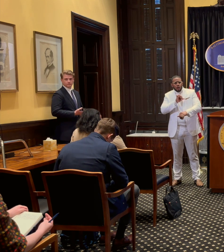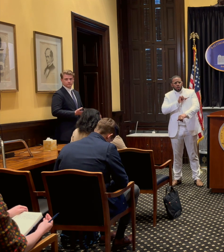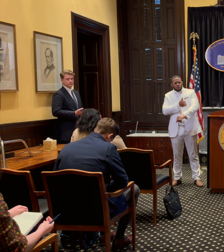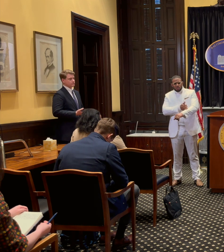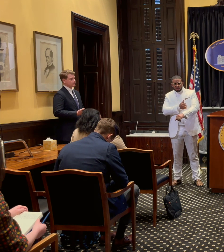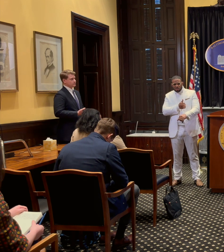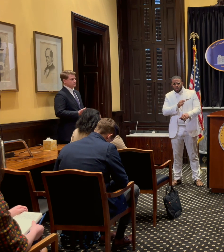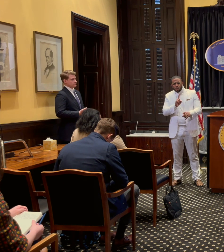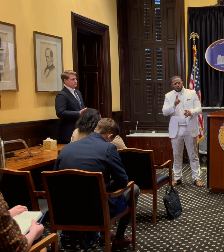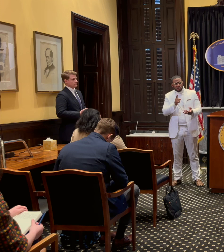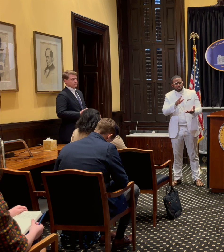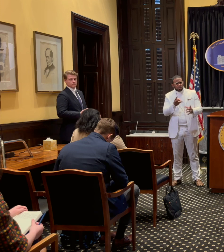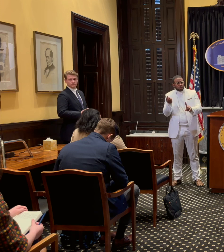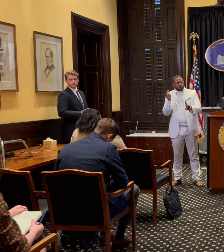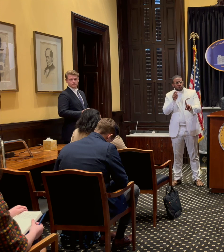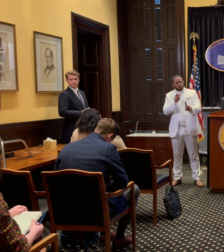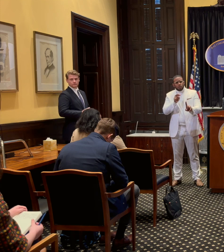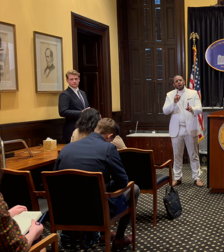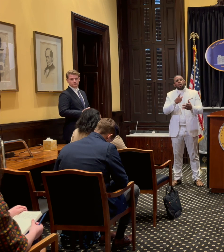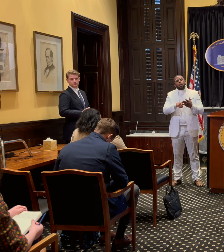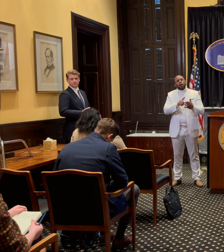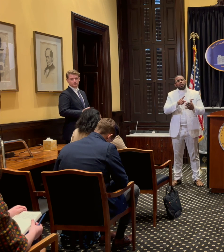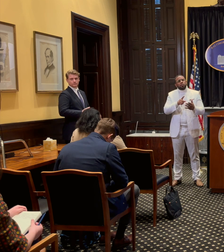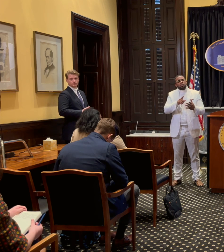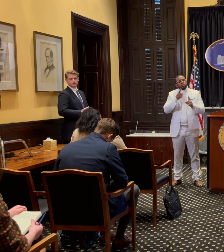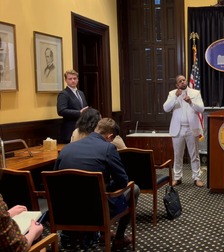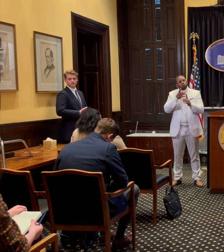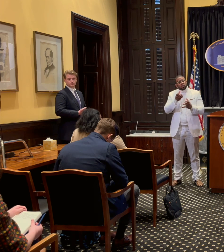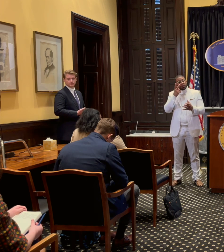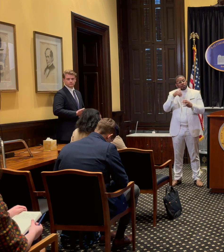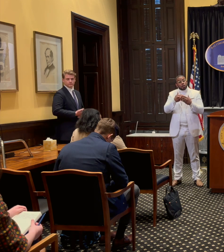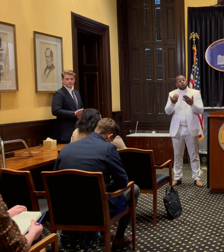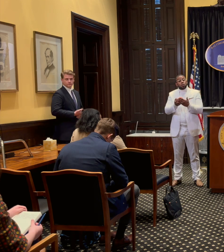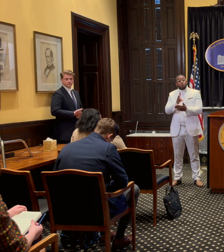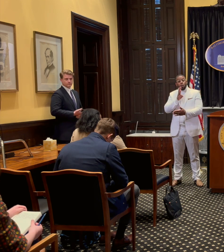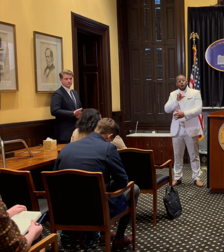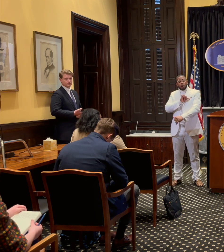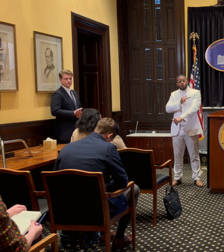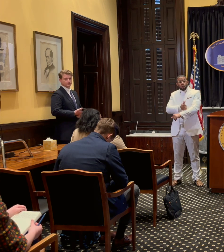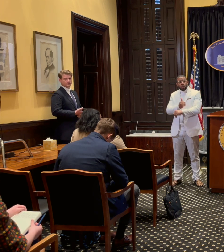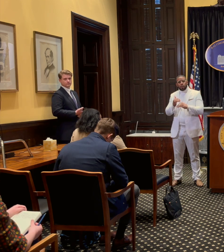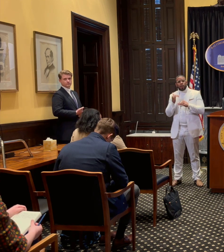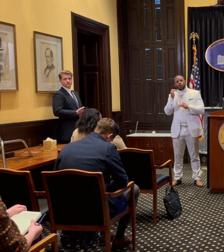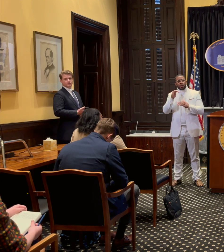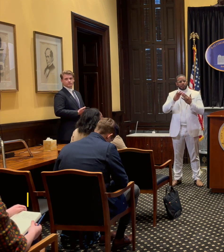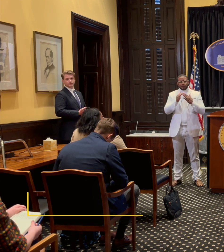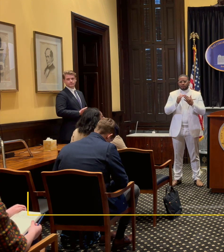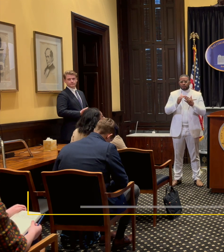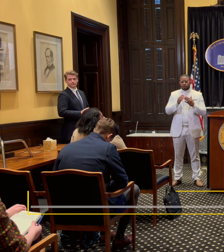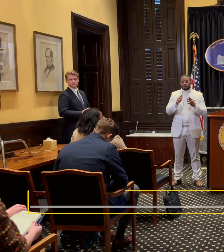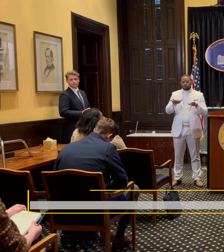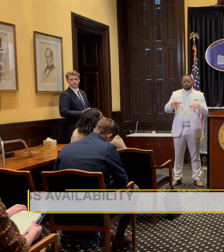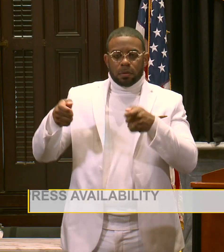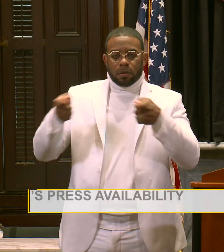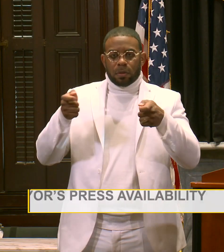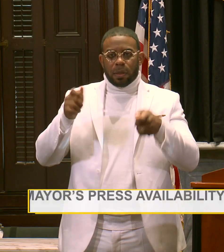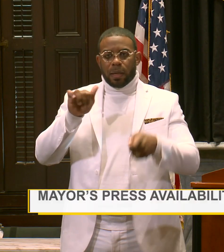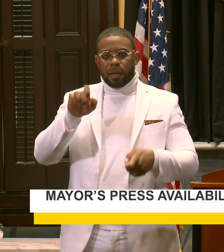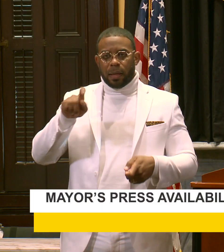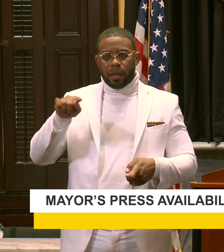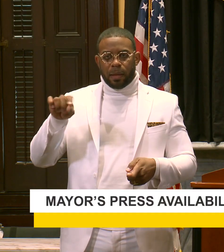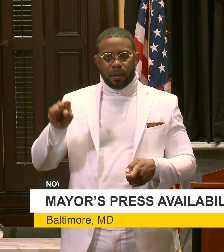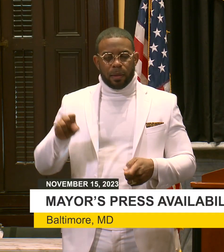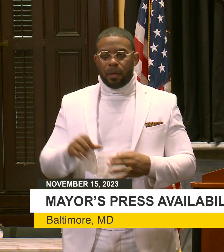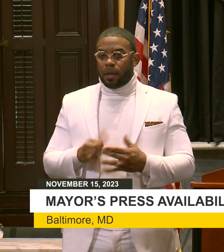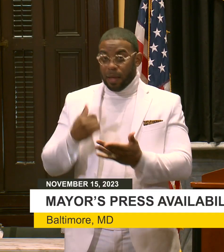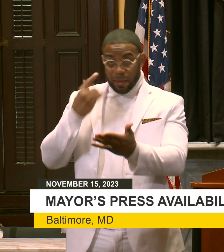before, but where do you stand, and what attributes would you like to see in a new water authority beyond the city retaining control of its assets? Well, I